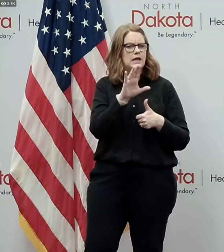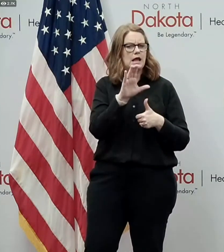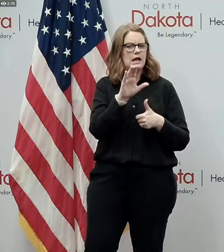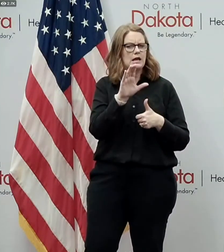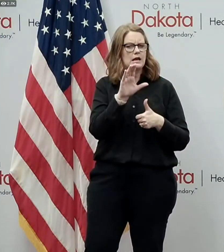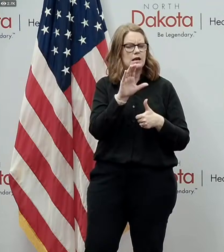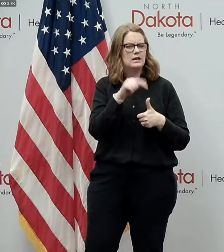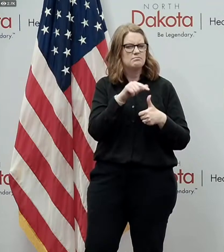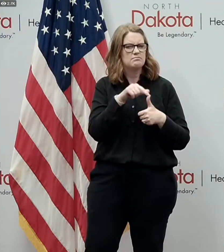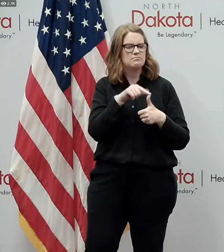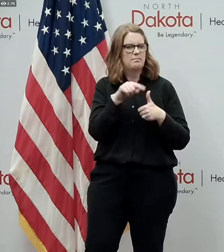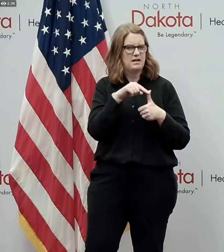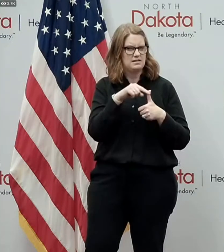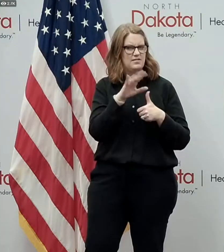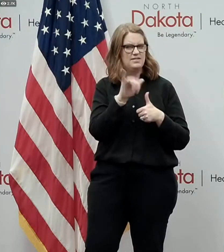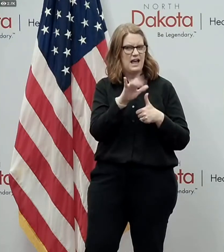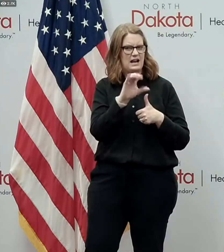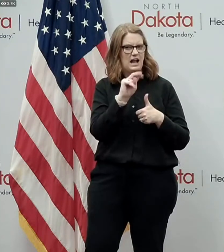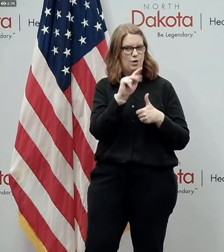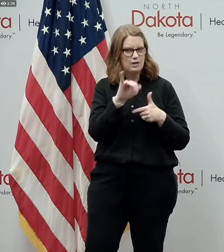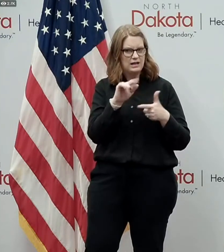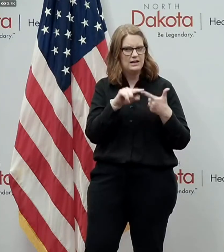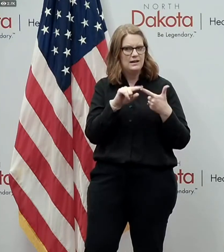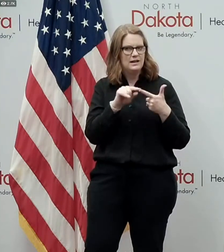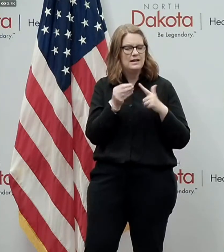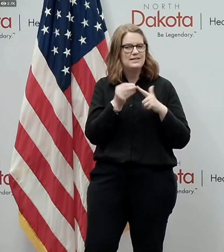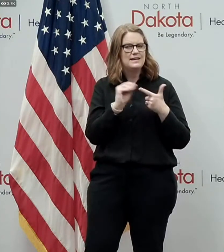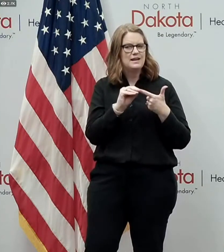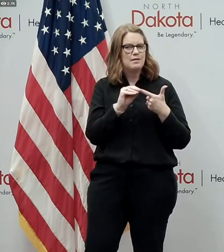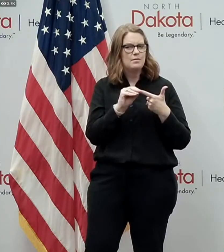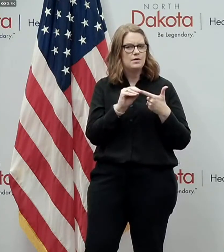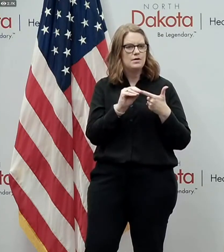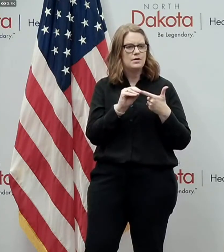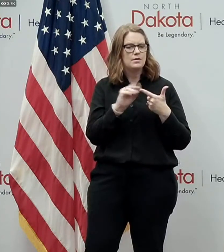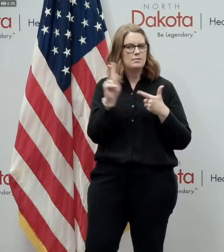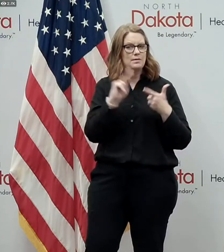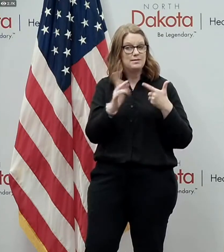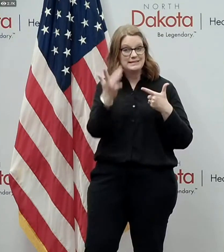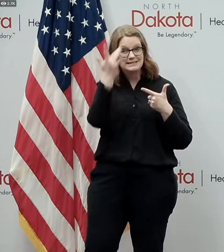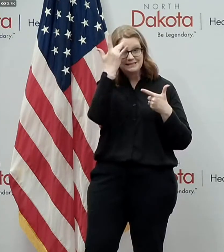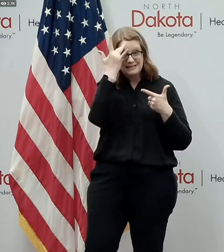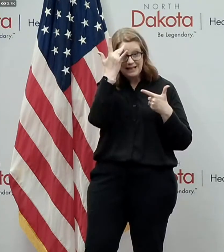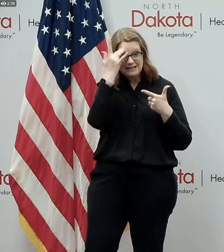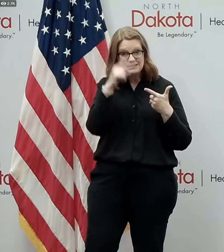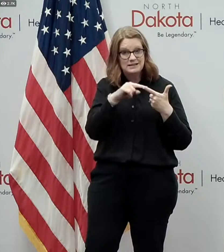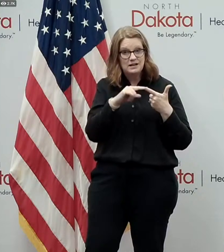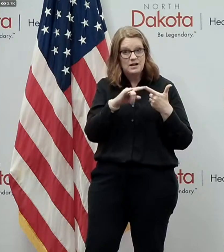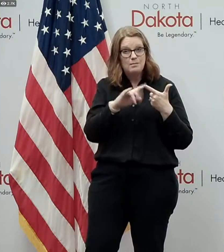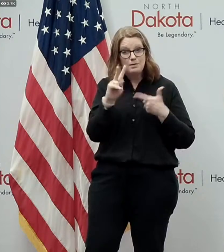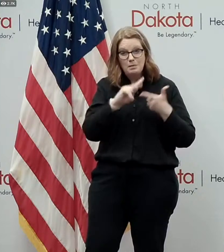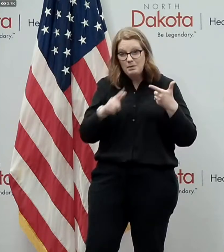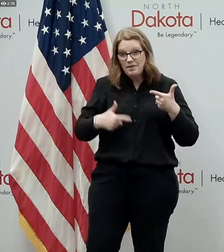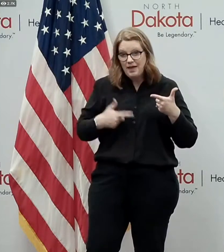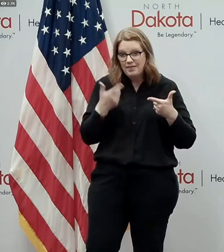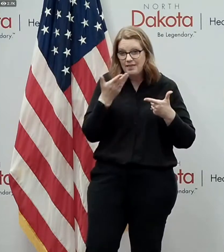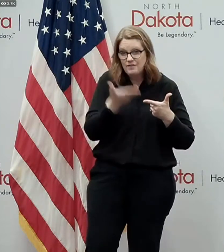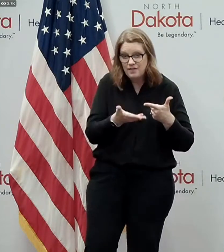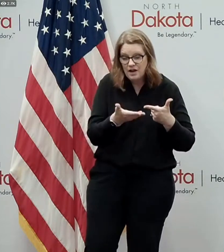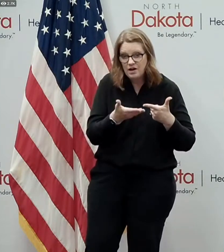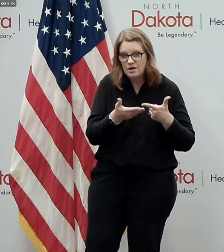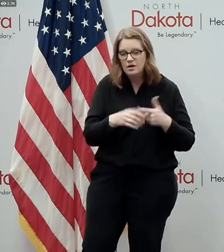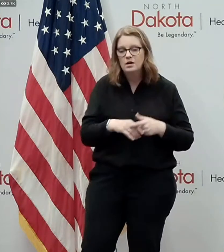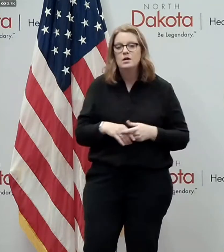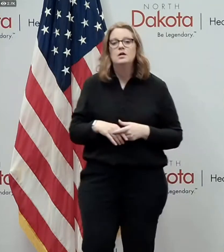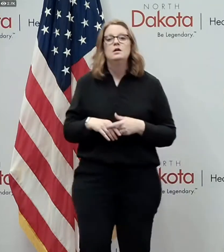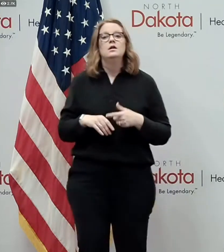many positives there are in the county and the number of active COVID-19 cases among the residents. Excluded in that